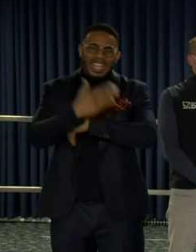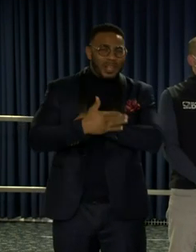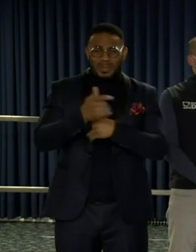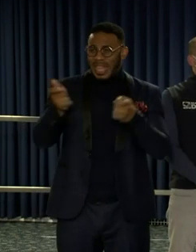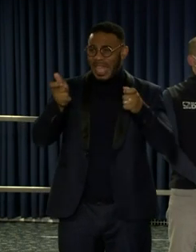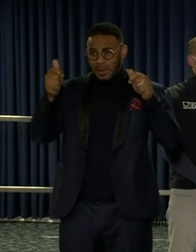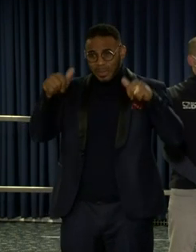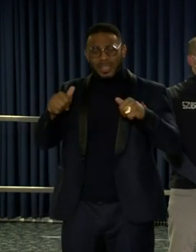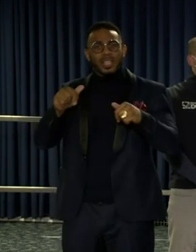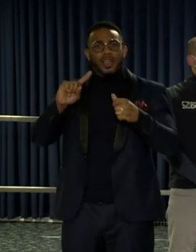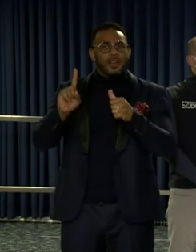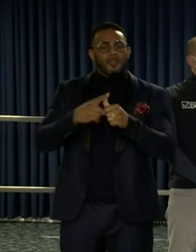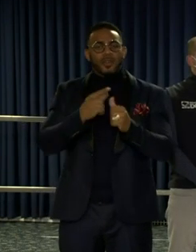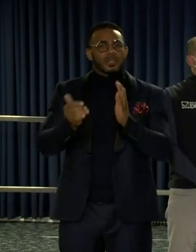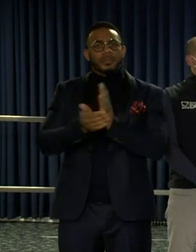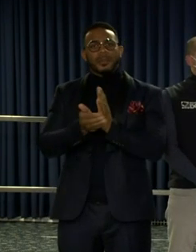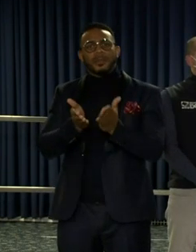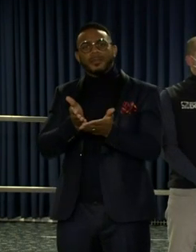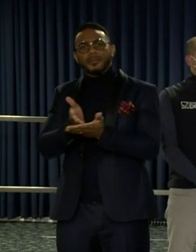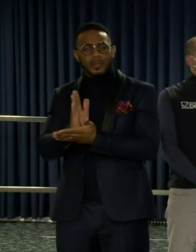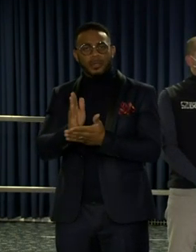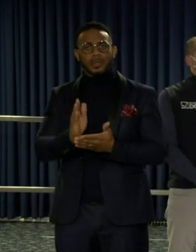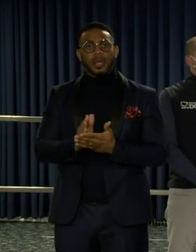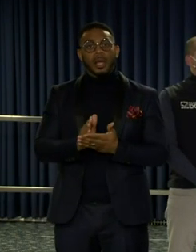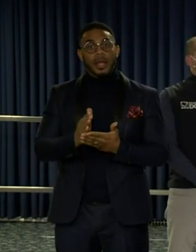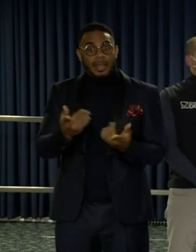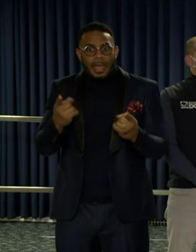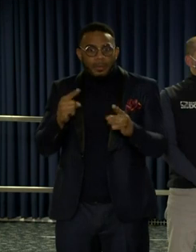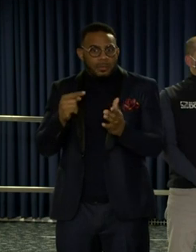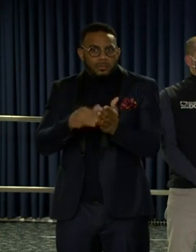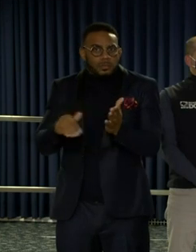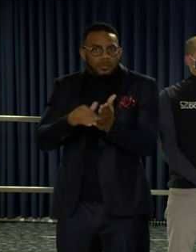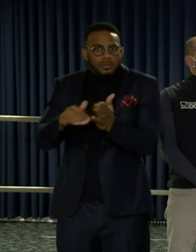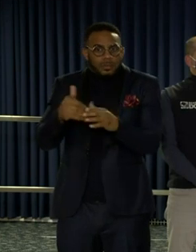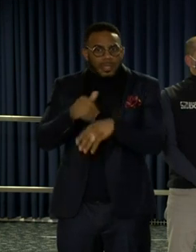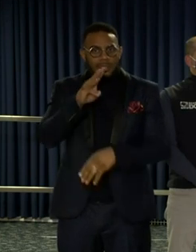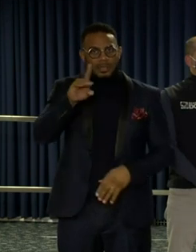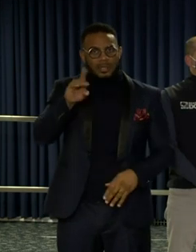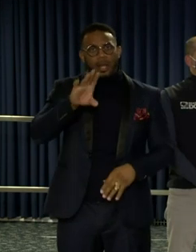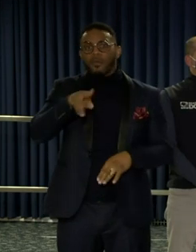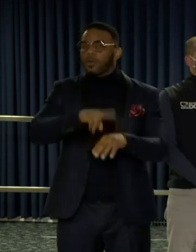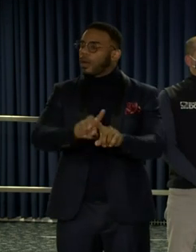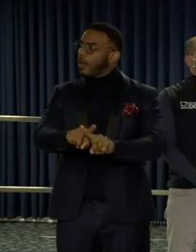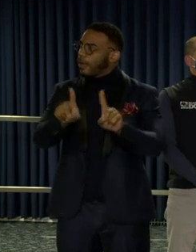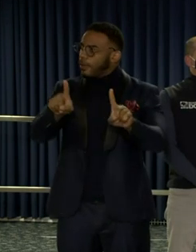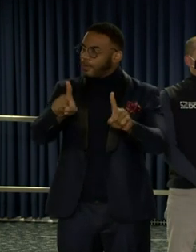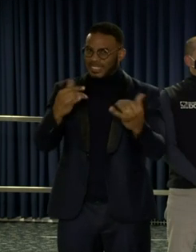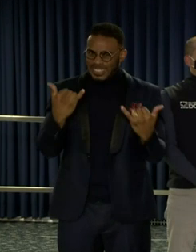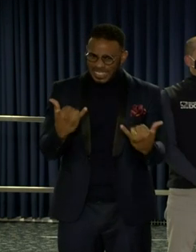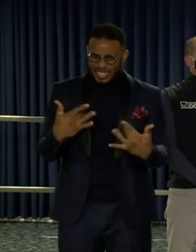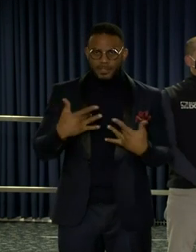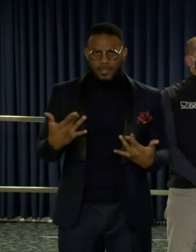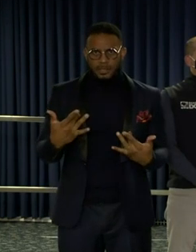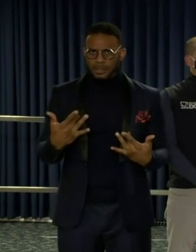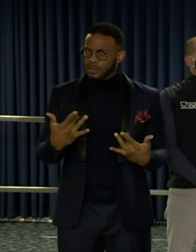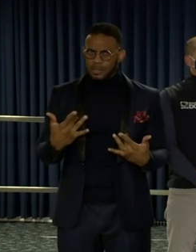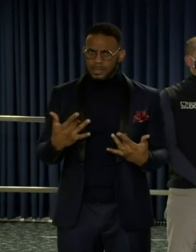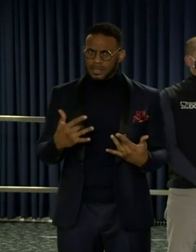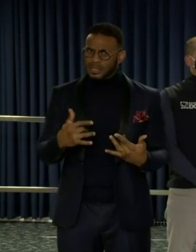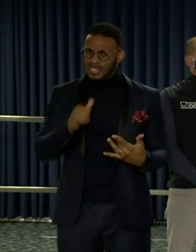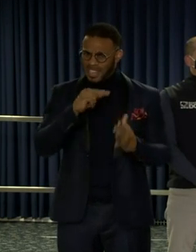to handle First Amendment events. They happen on a regular basis here in our city. However, today's events were